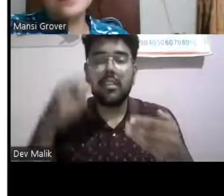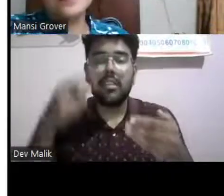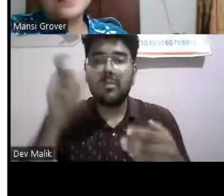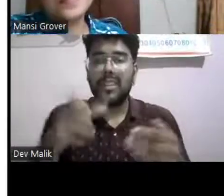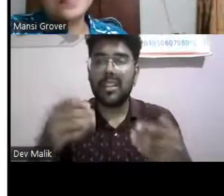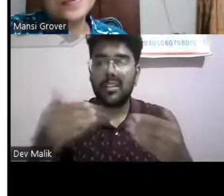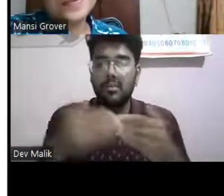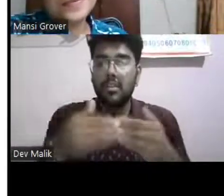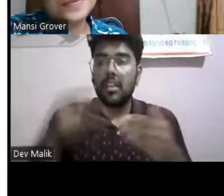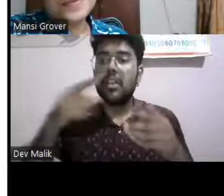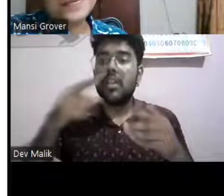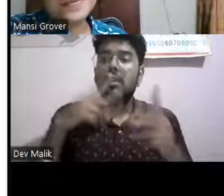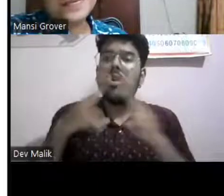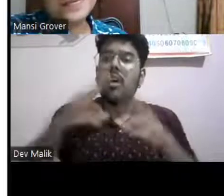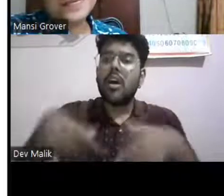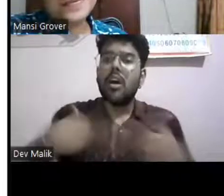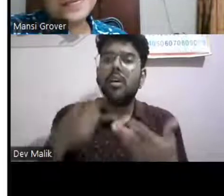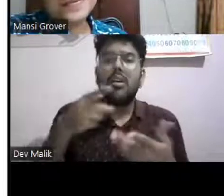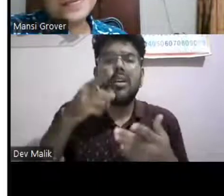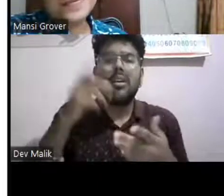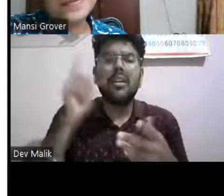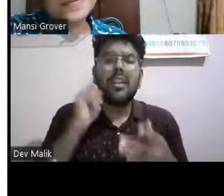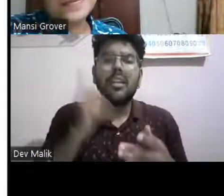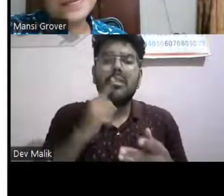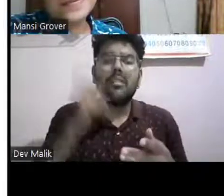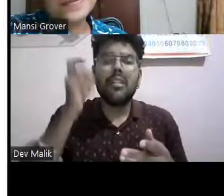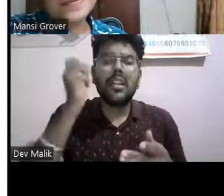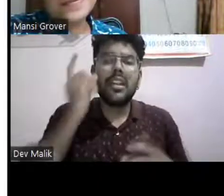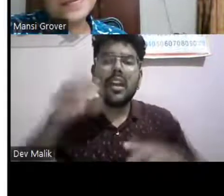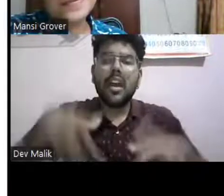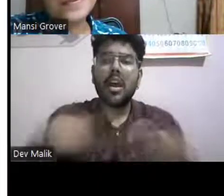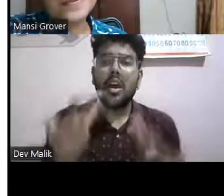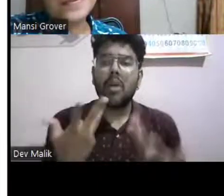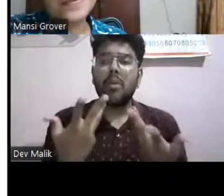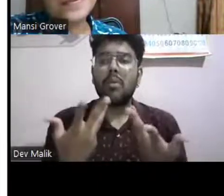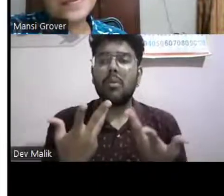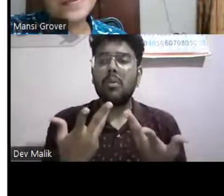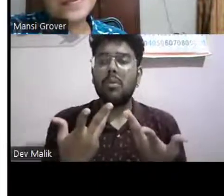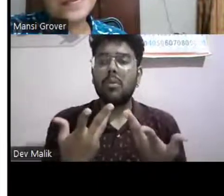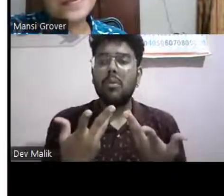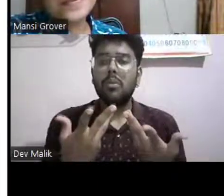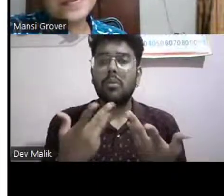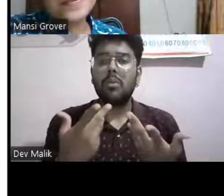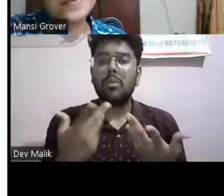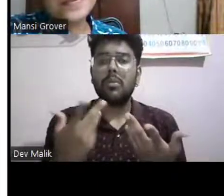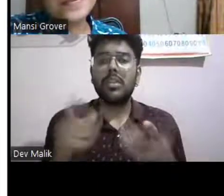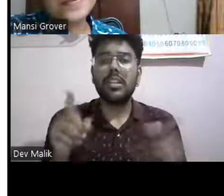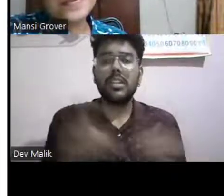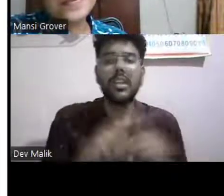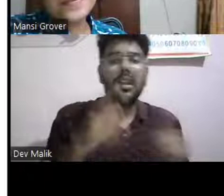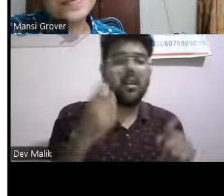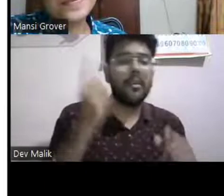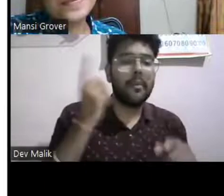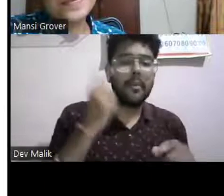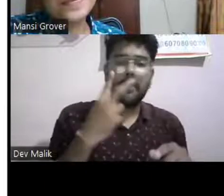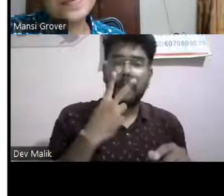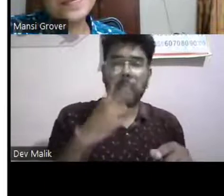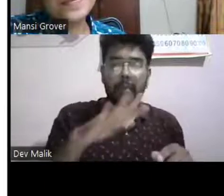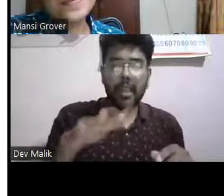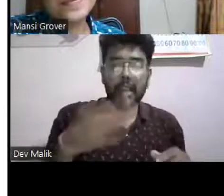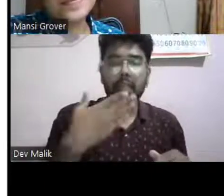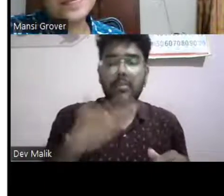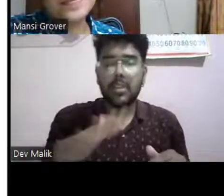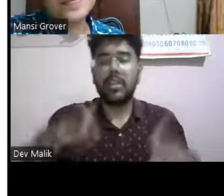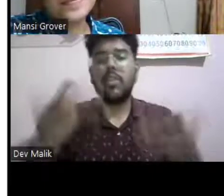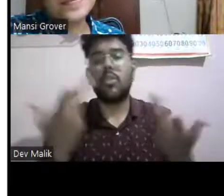they're not going to see the expressions on my face, or, something, if it is a blind person or a blind child. And